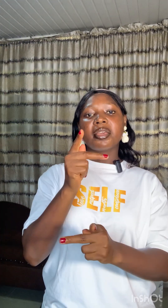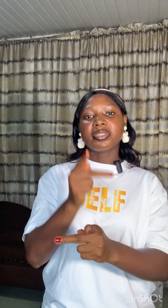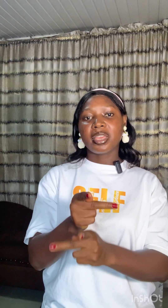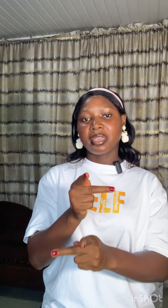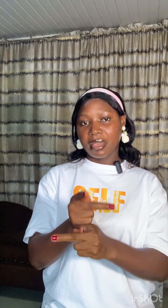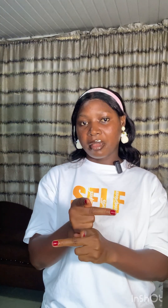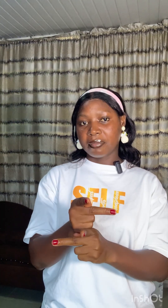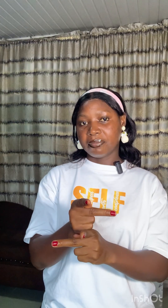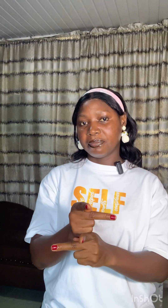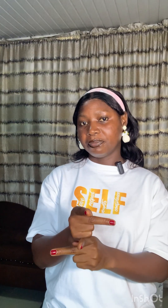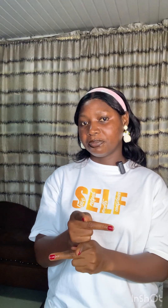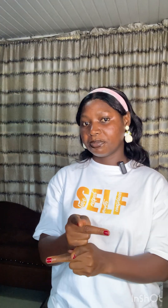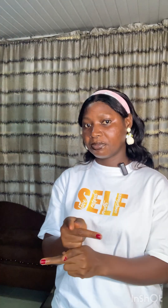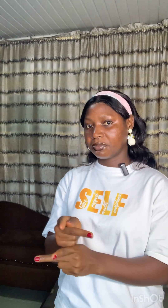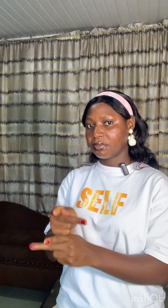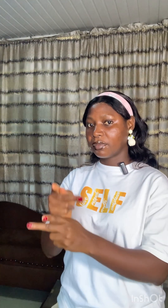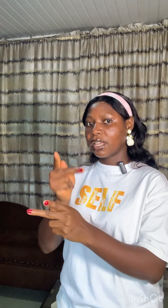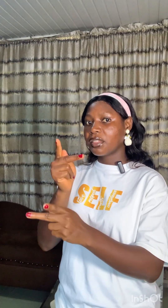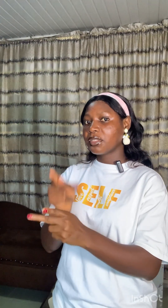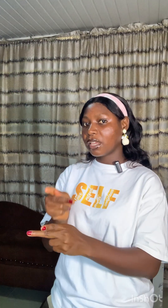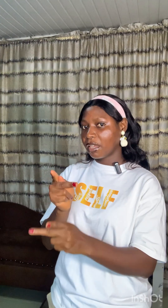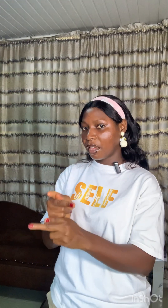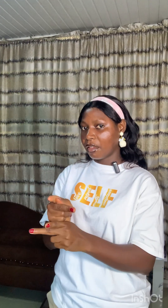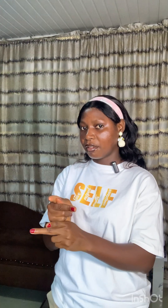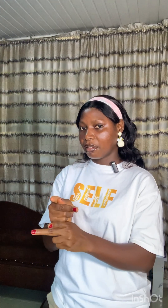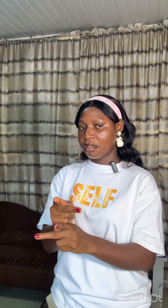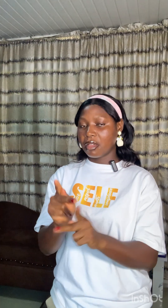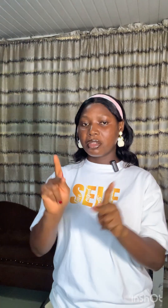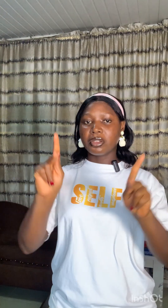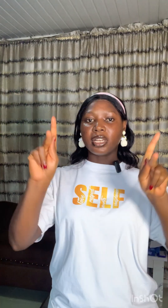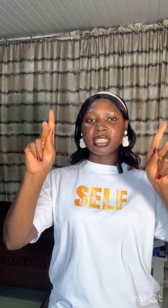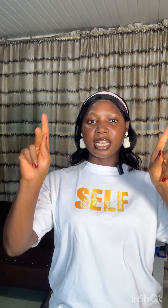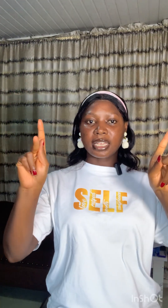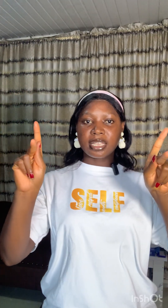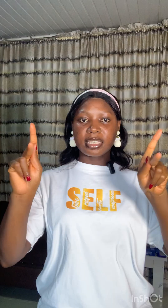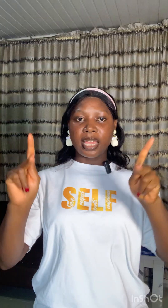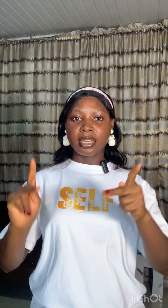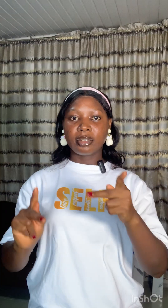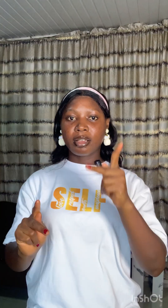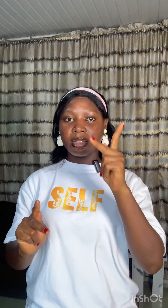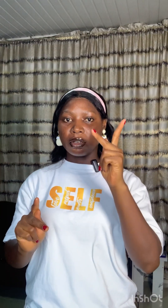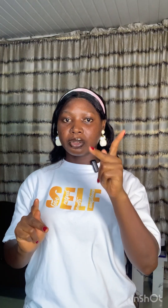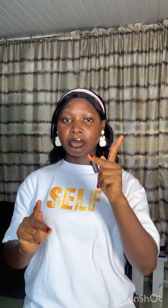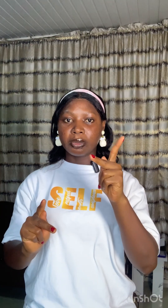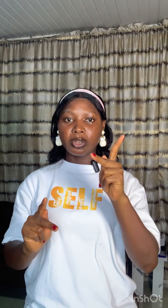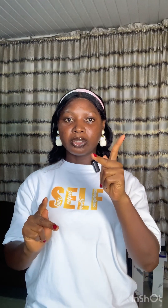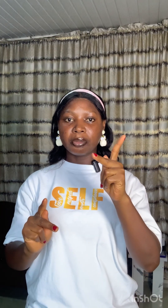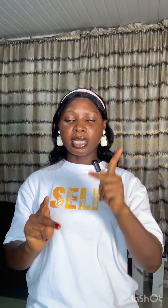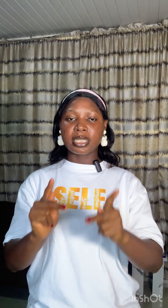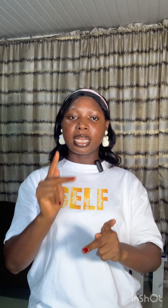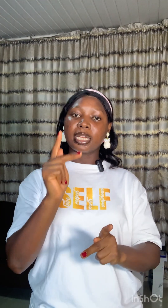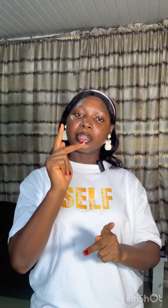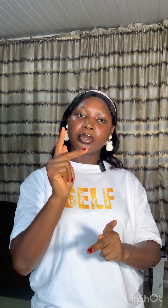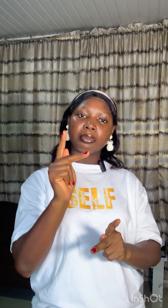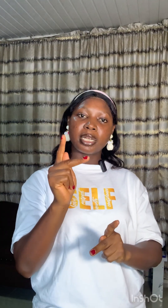Take care. Take care. Your letter K sign, your non-dominant hand and your dominant